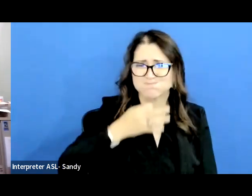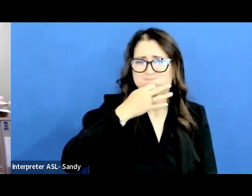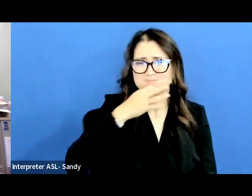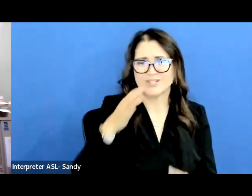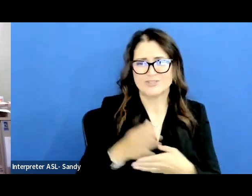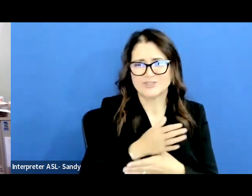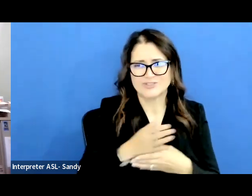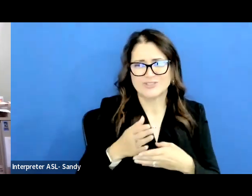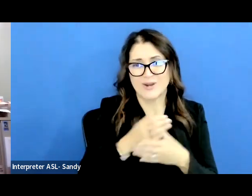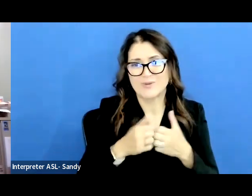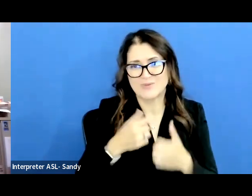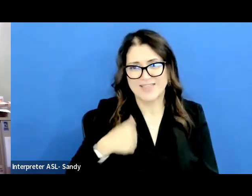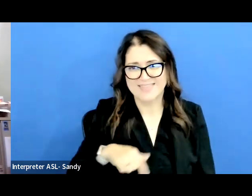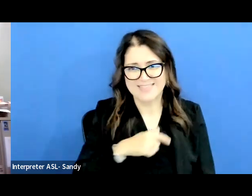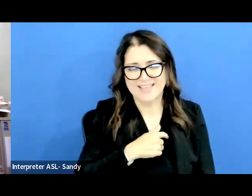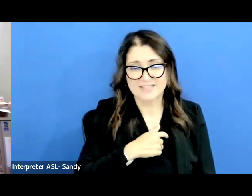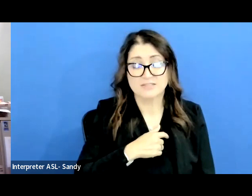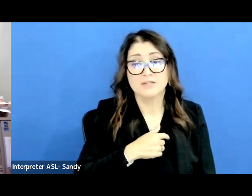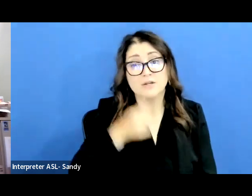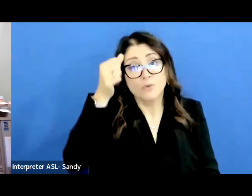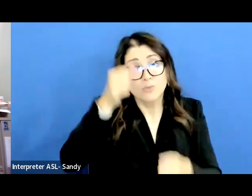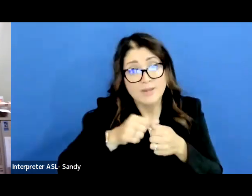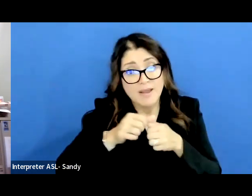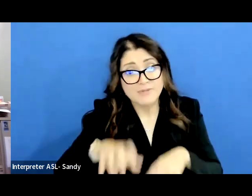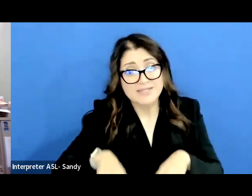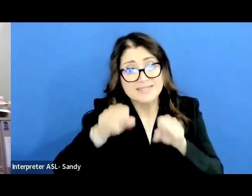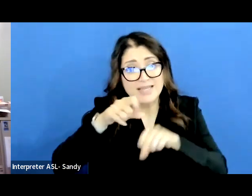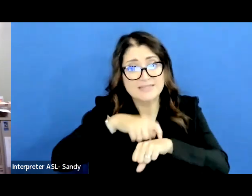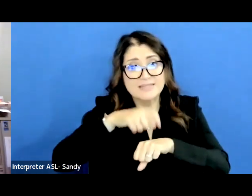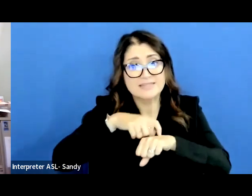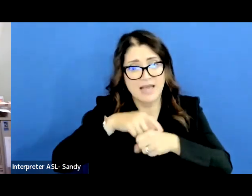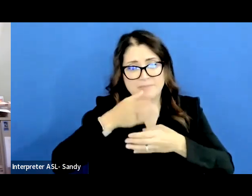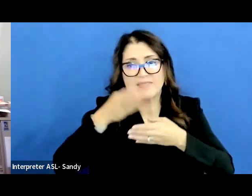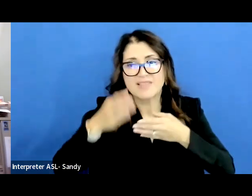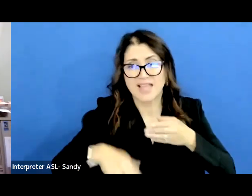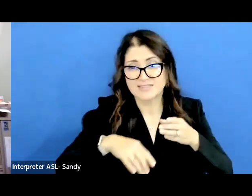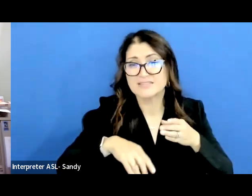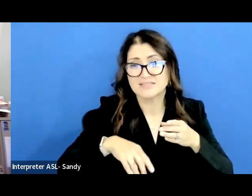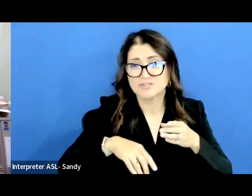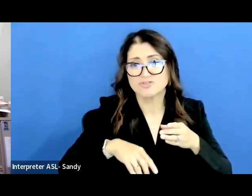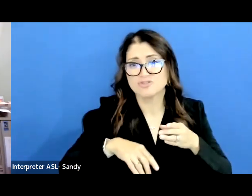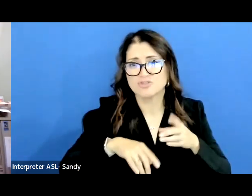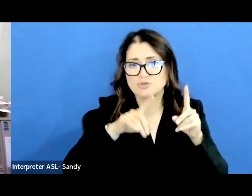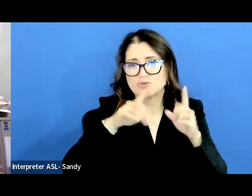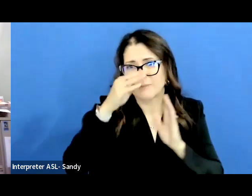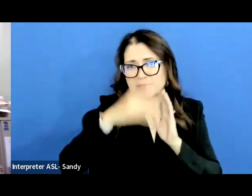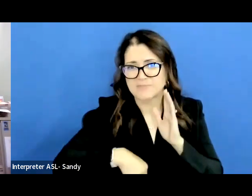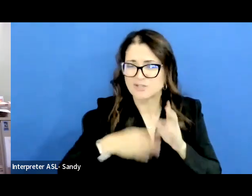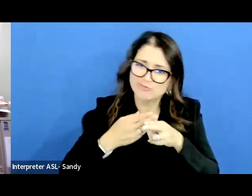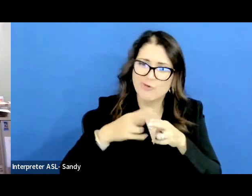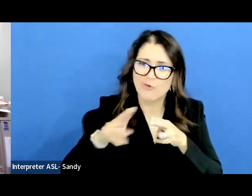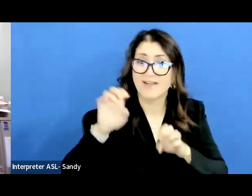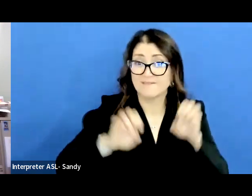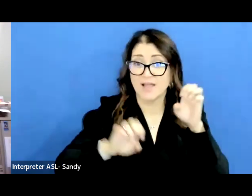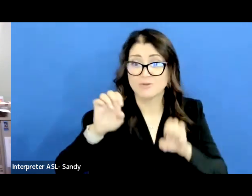all. Please don't forget to take the time at the end of this session to complete just a short evaluation to let us